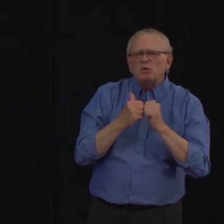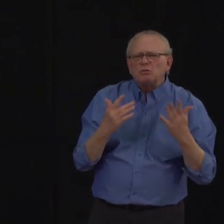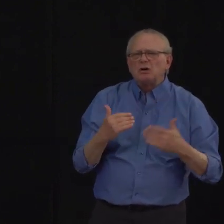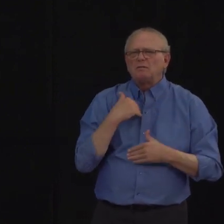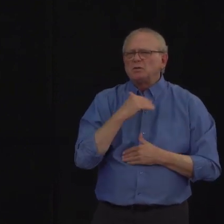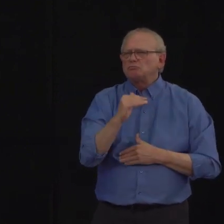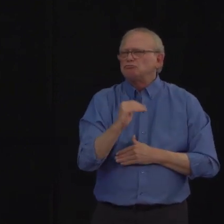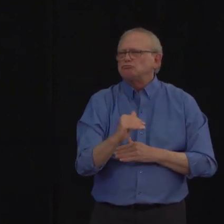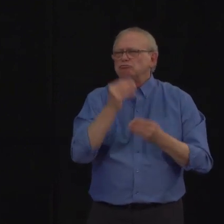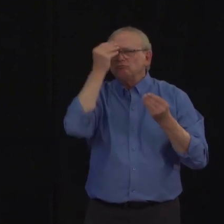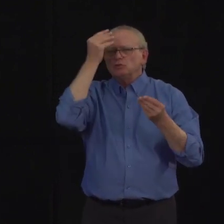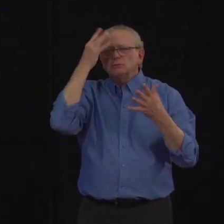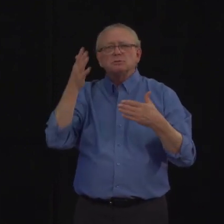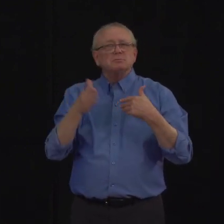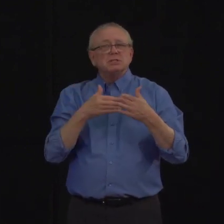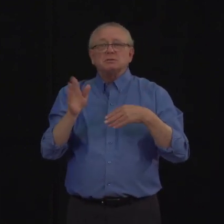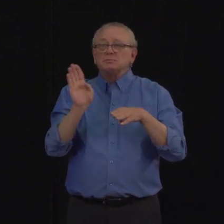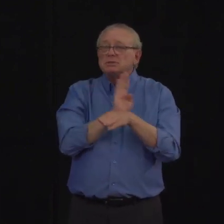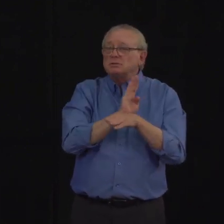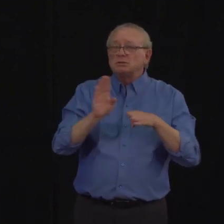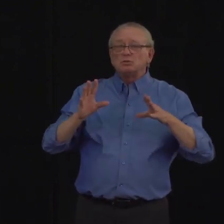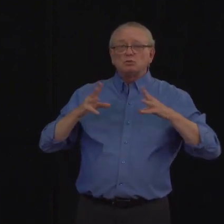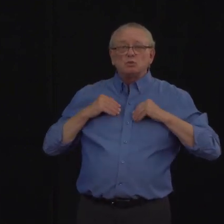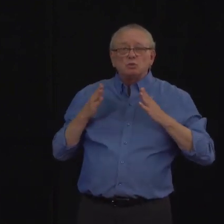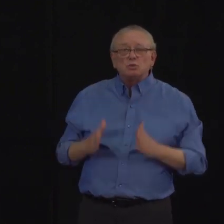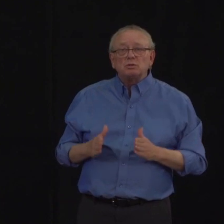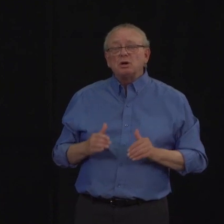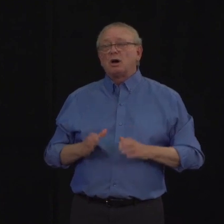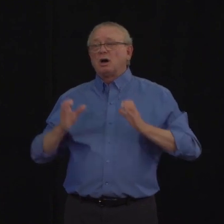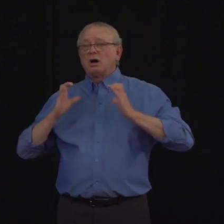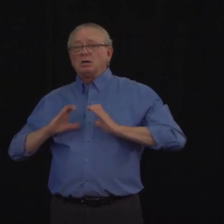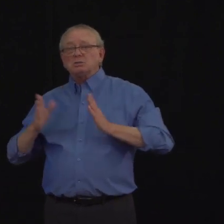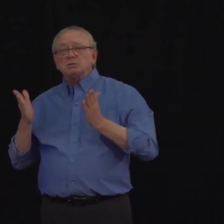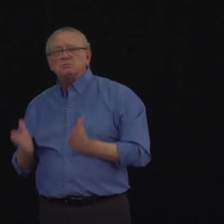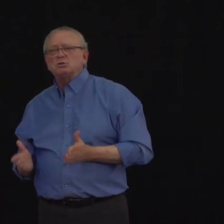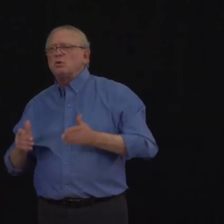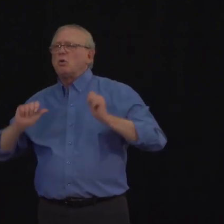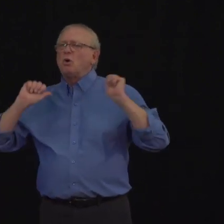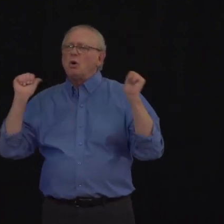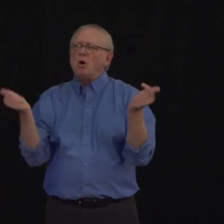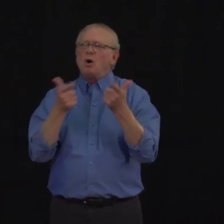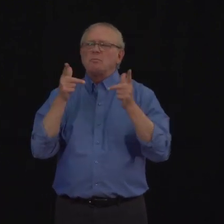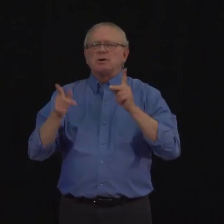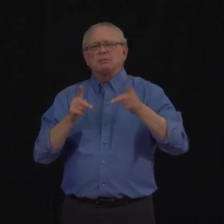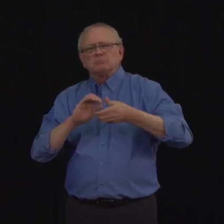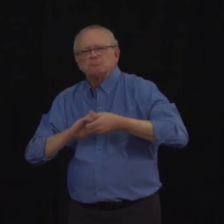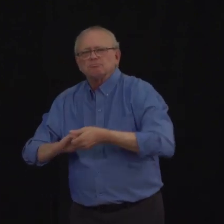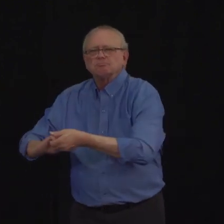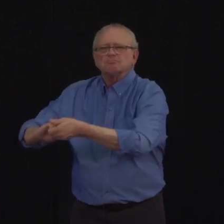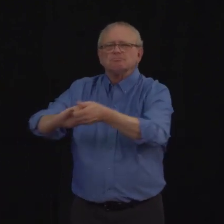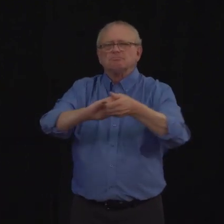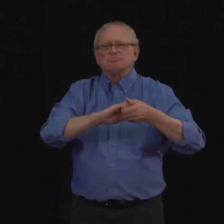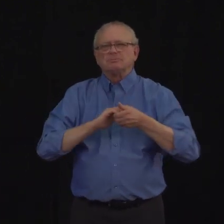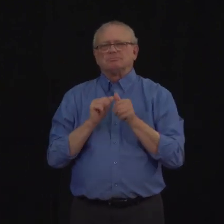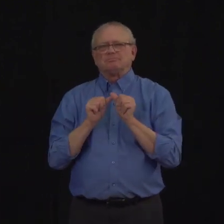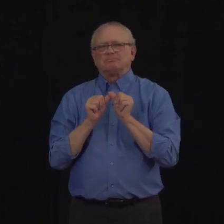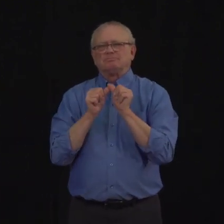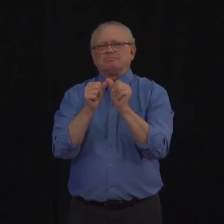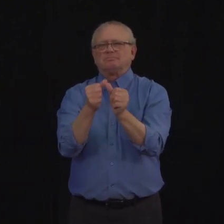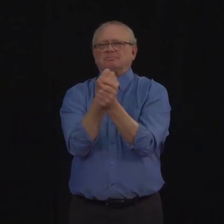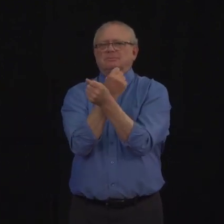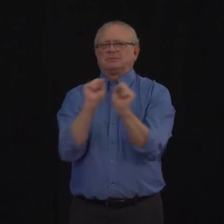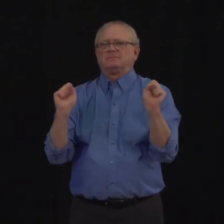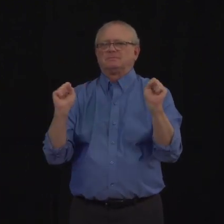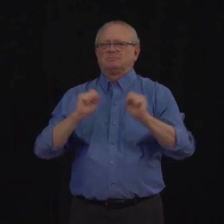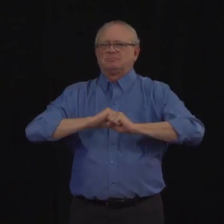together, we will continue to move forward safely. Thank you, and I'm happy to take questions. All right, we'll now go to the phones. In